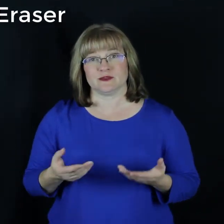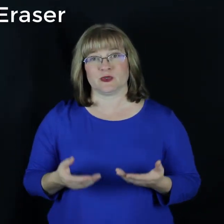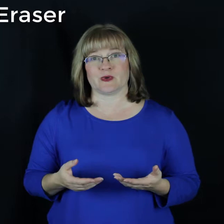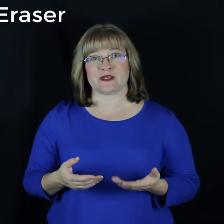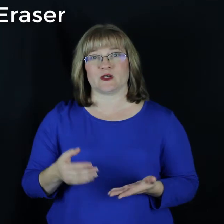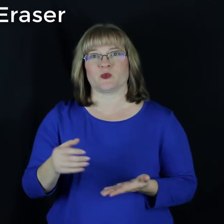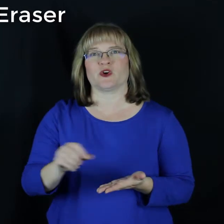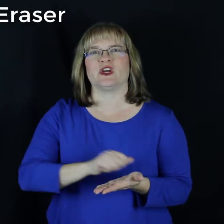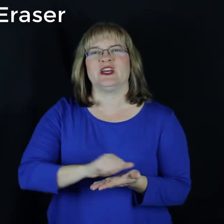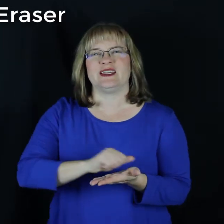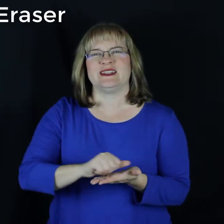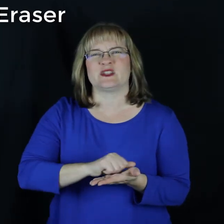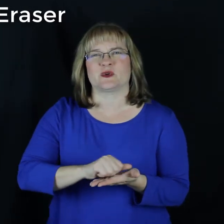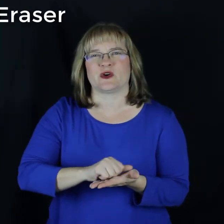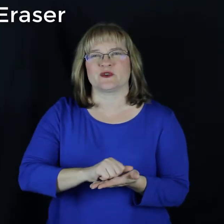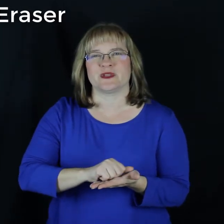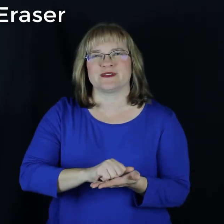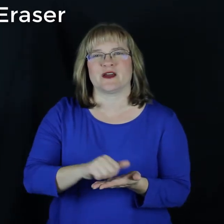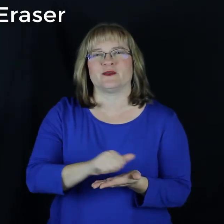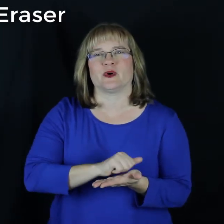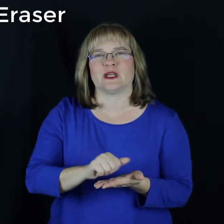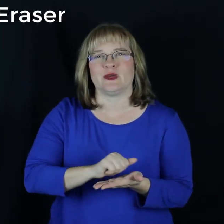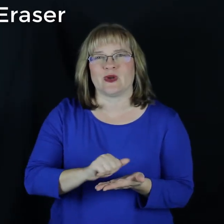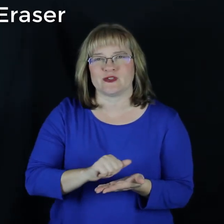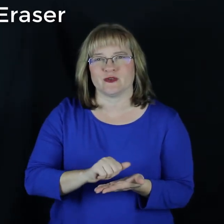to erase their work, this would also be the sign for eraser.